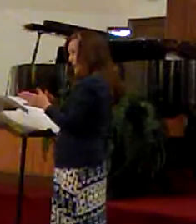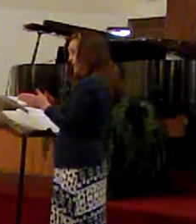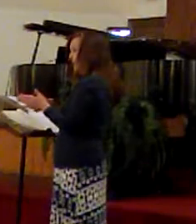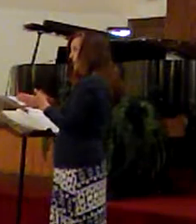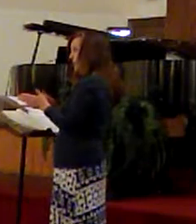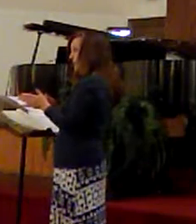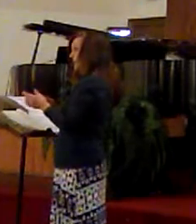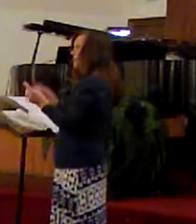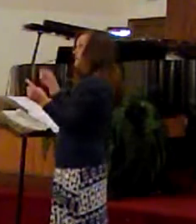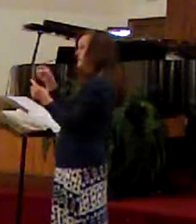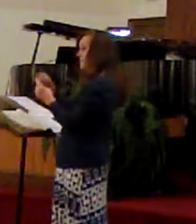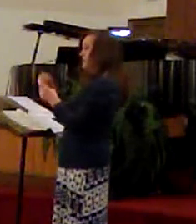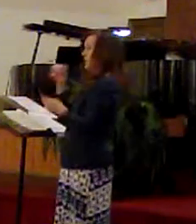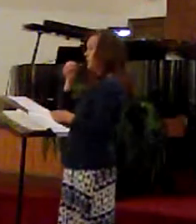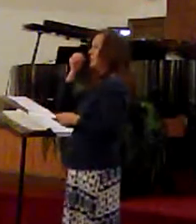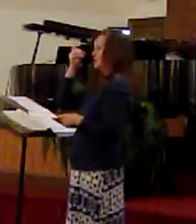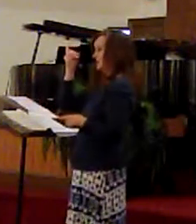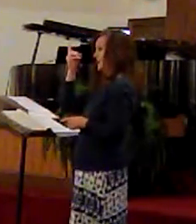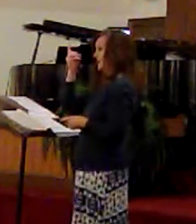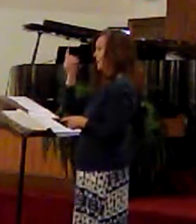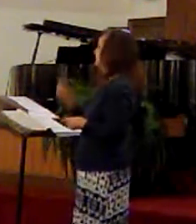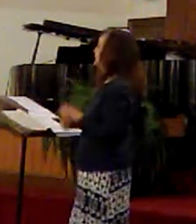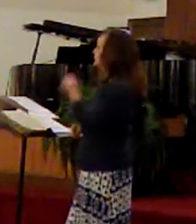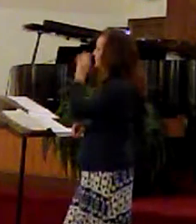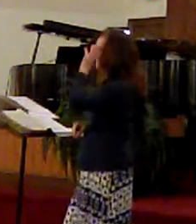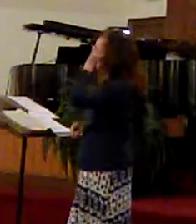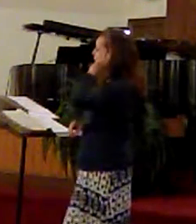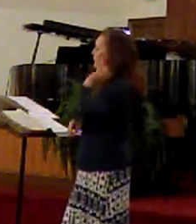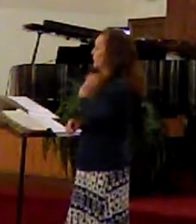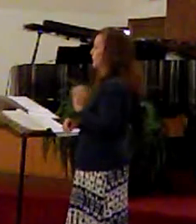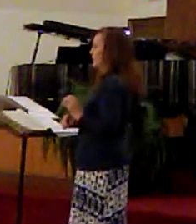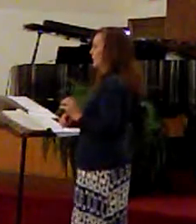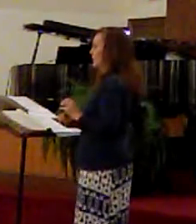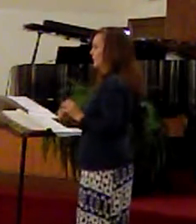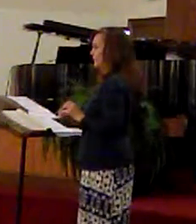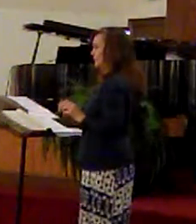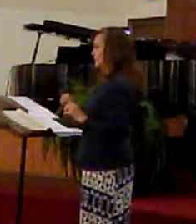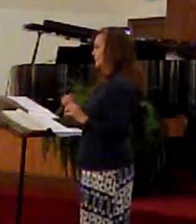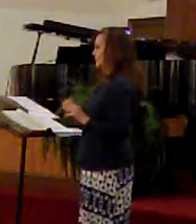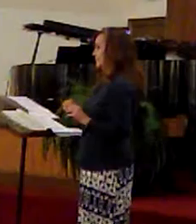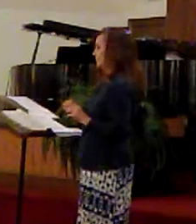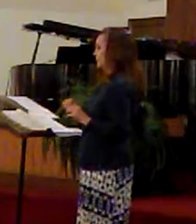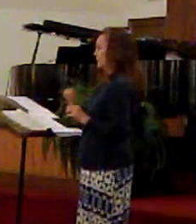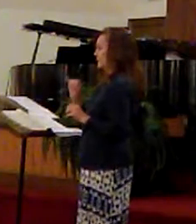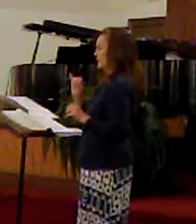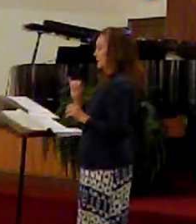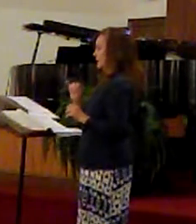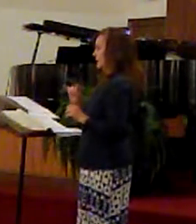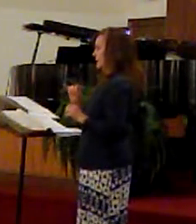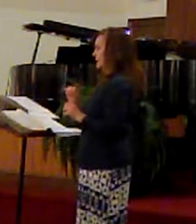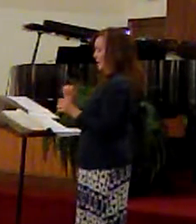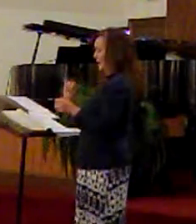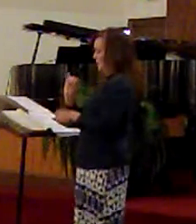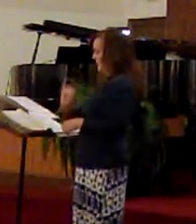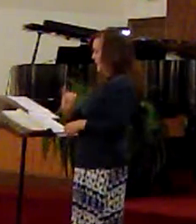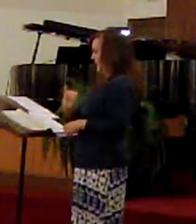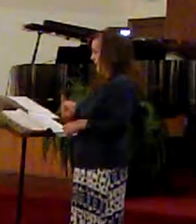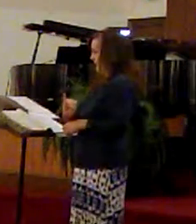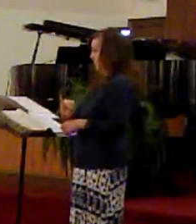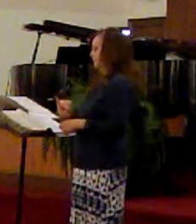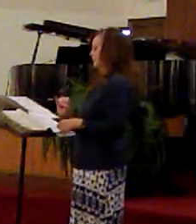and then think about it. Little I says, the context of the passage is key. Well, what